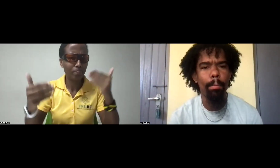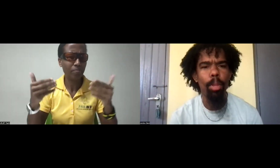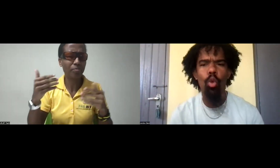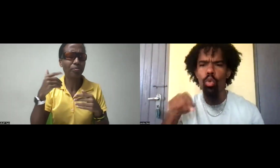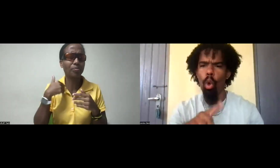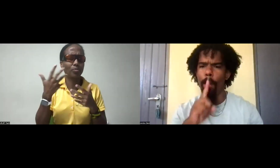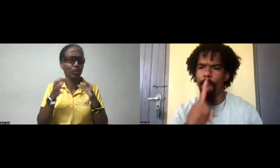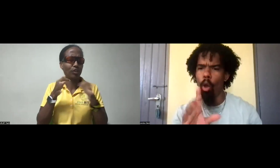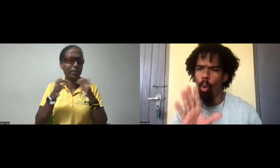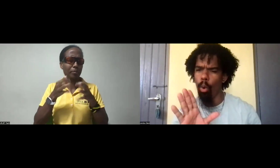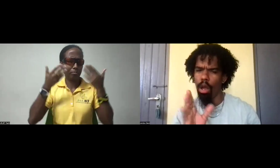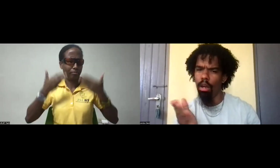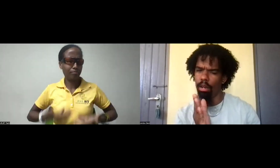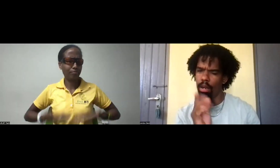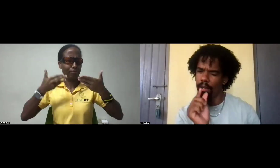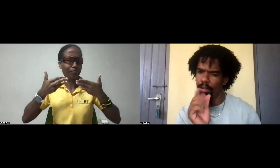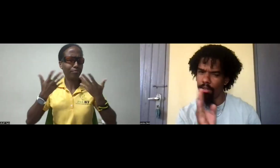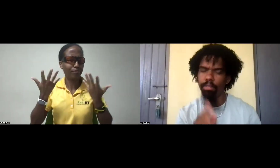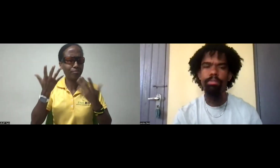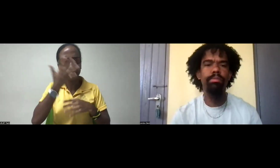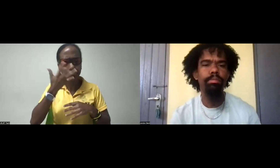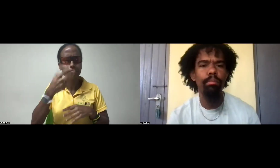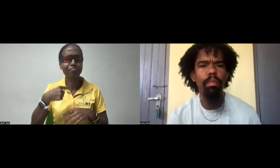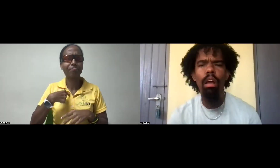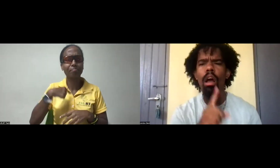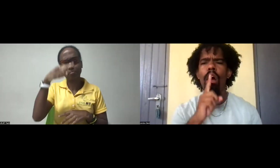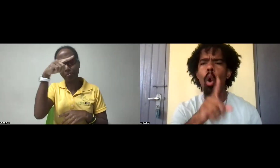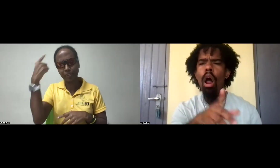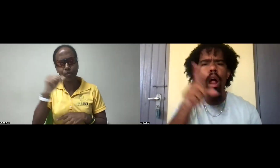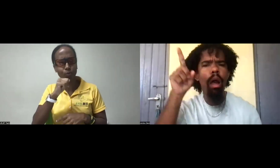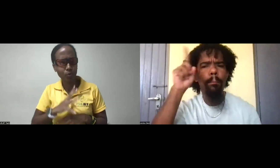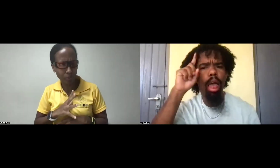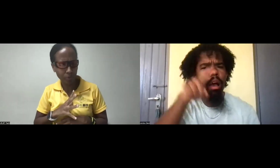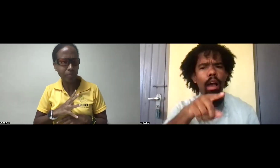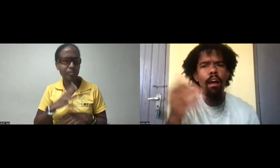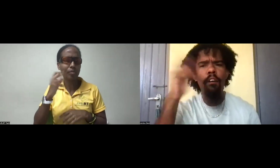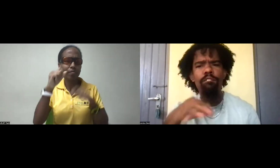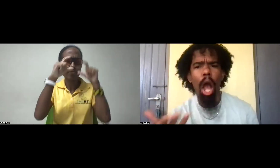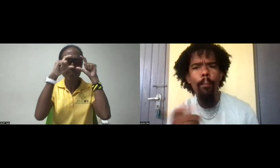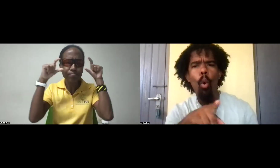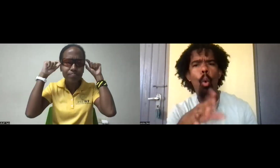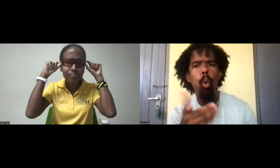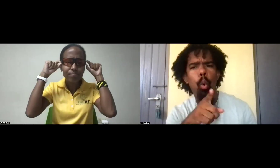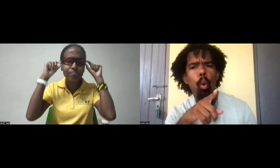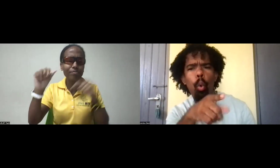So before I proceed, I want to explain who I am. I am a Black woman. I have